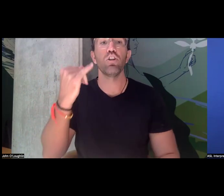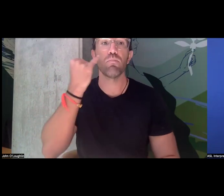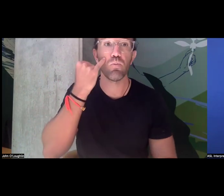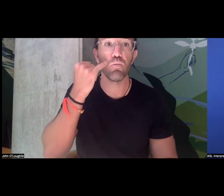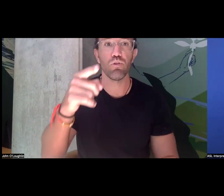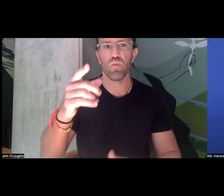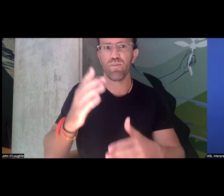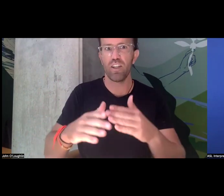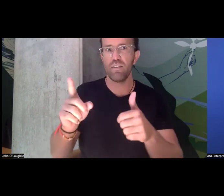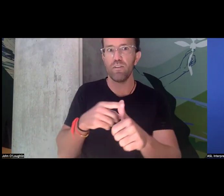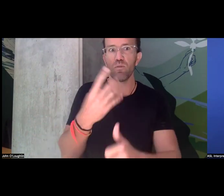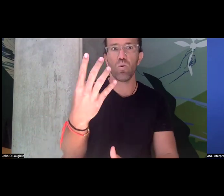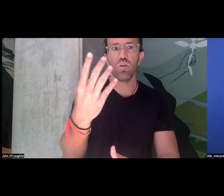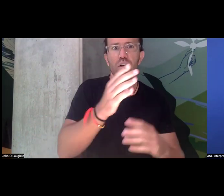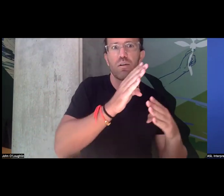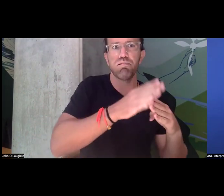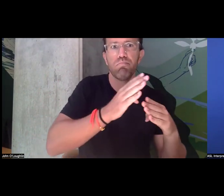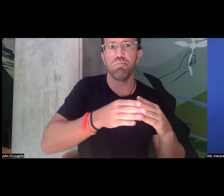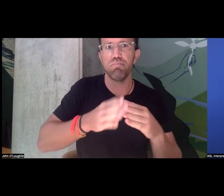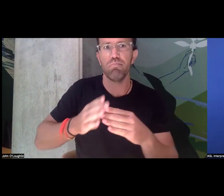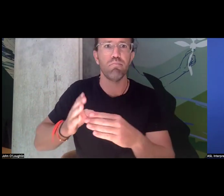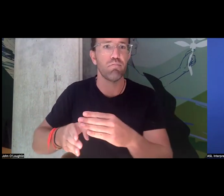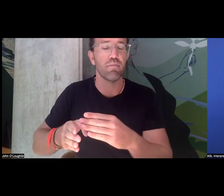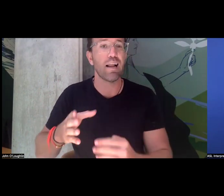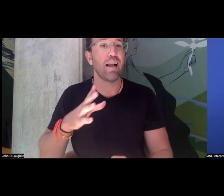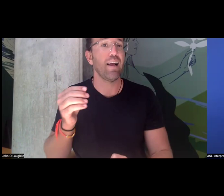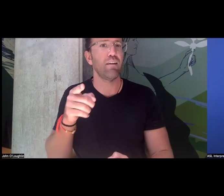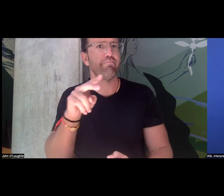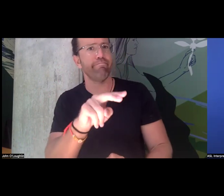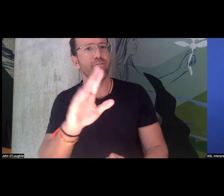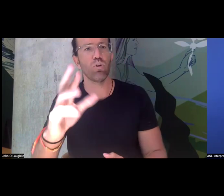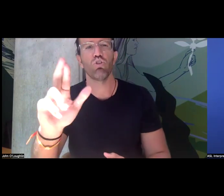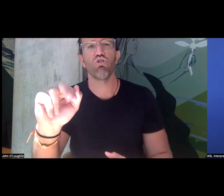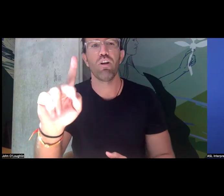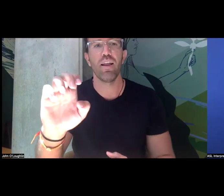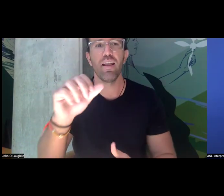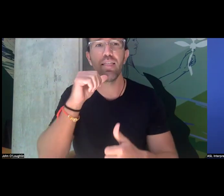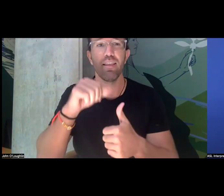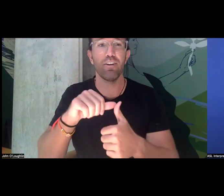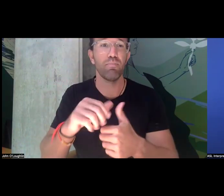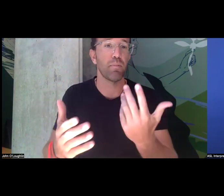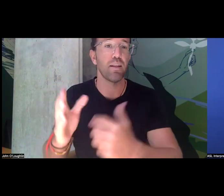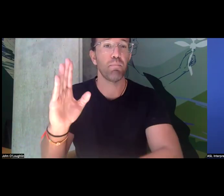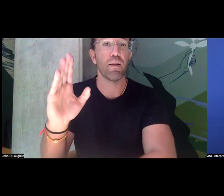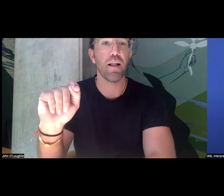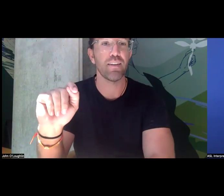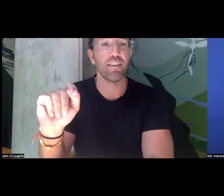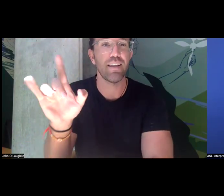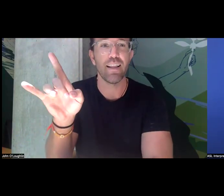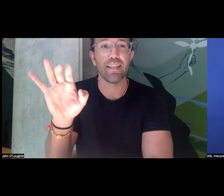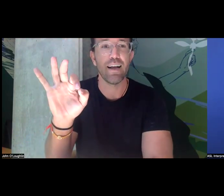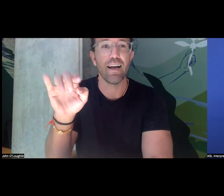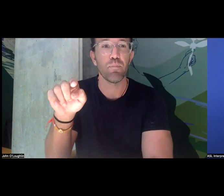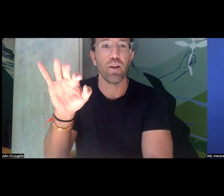it. So say you finish the first 4, you finish 1 through 4, and you take a look at your grade